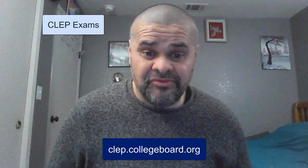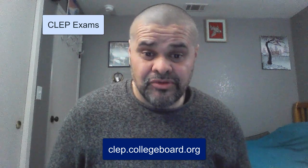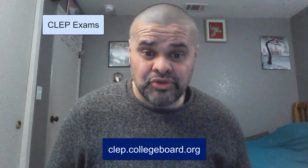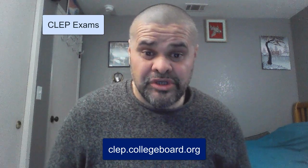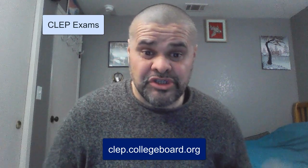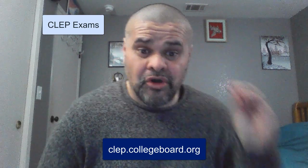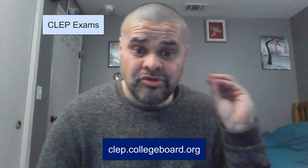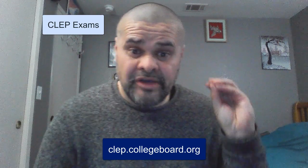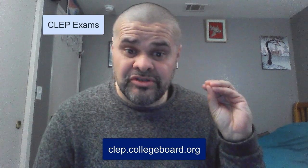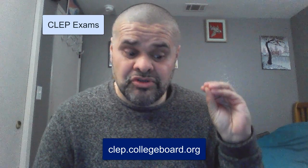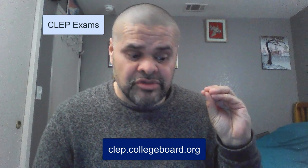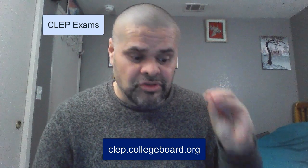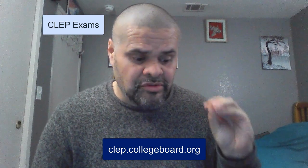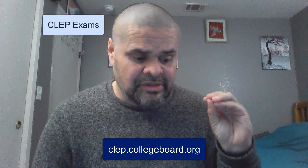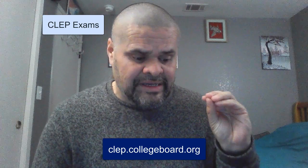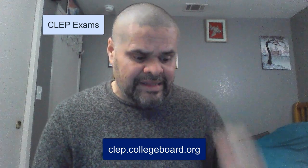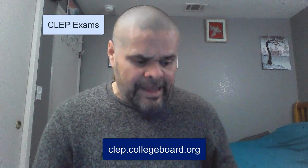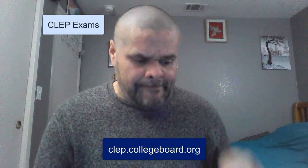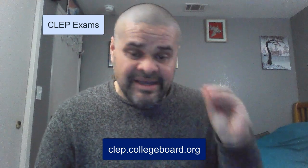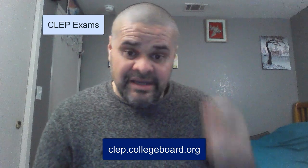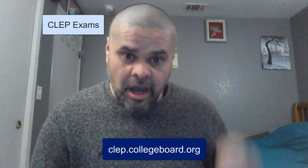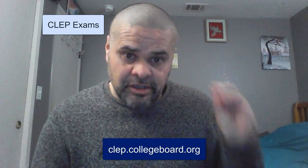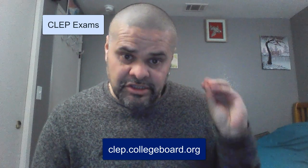full tuition. All you have to do is go to CLEP,